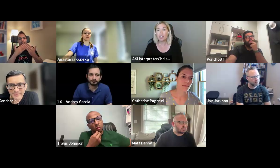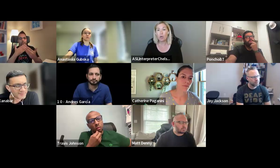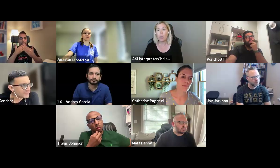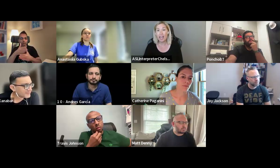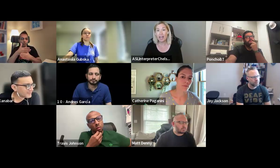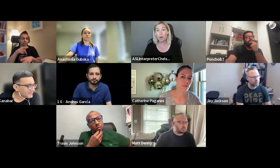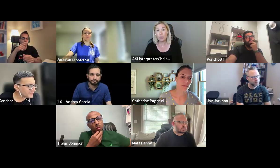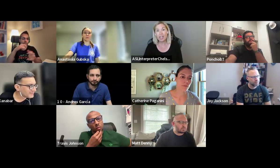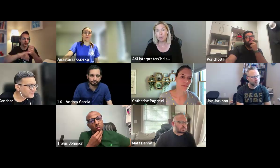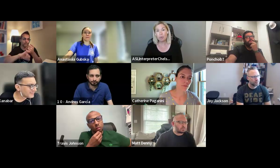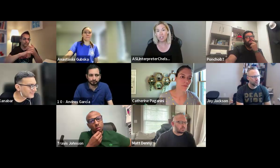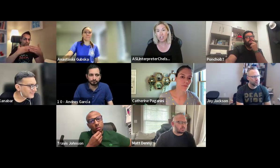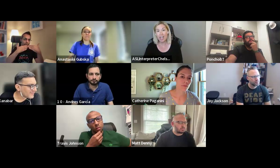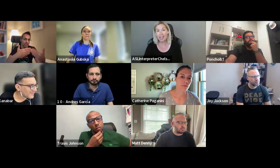And so again, I really appreciate